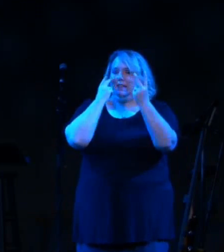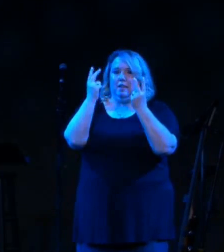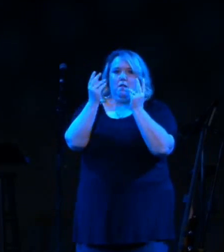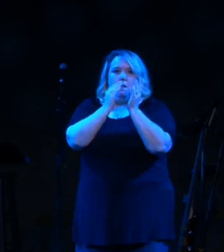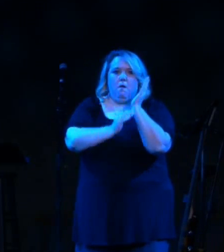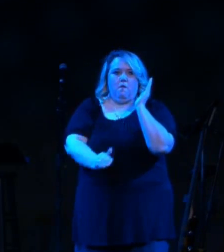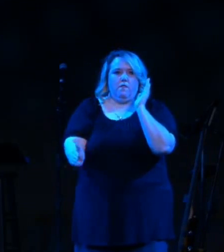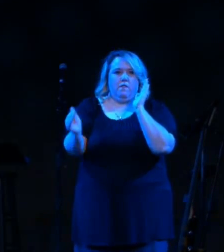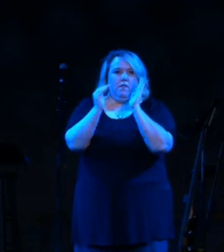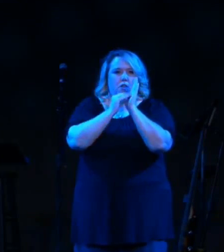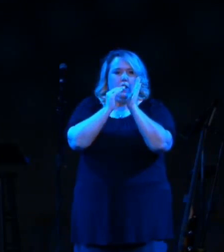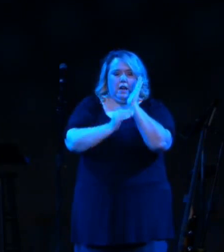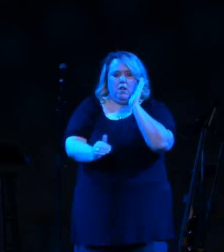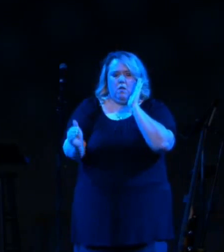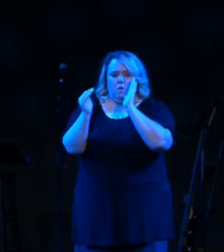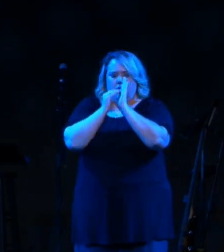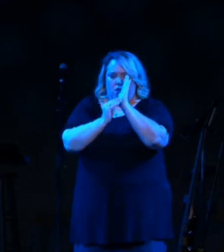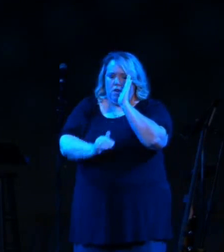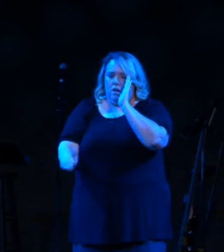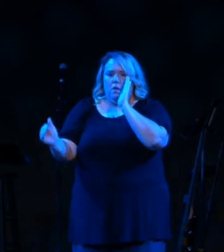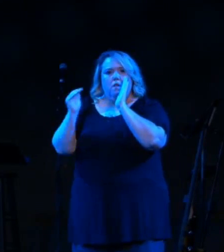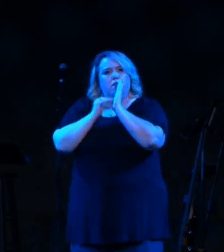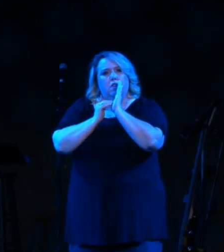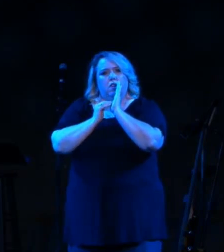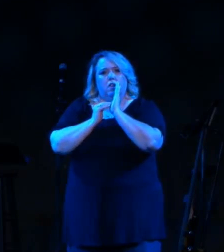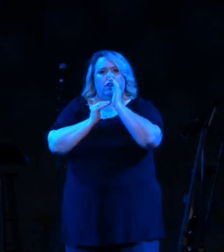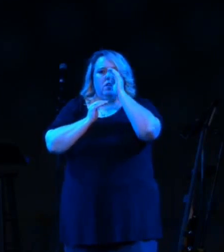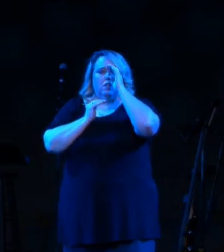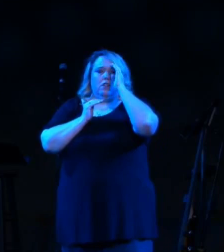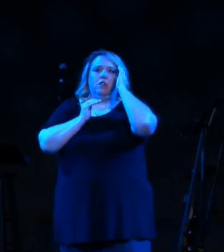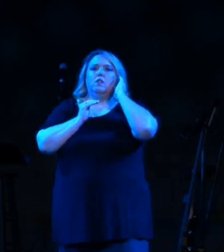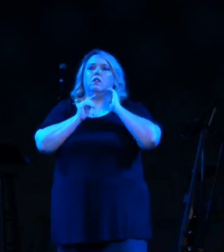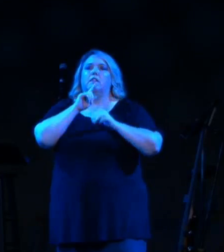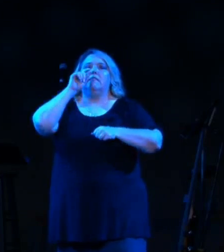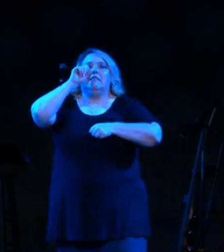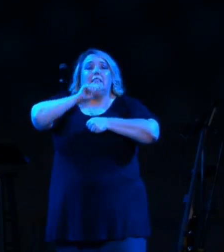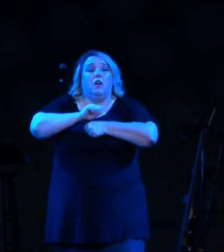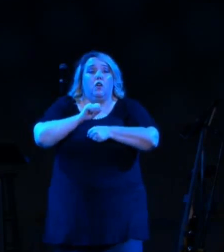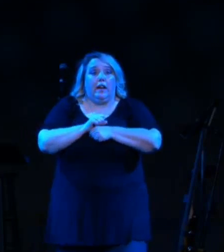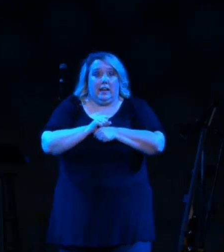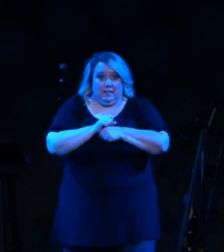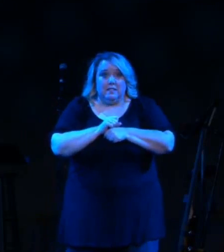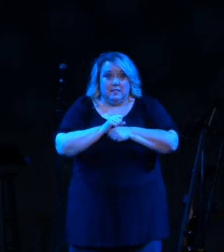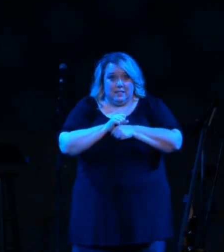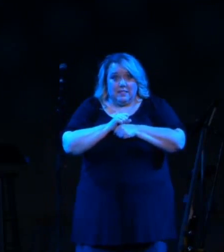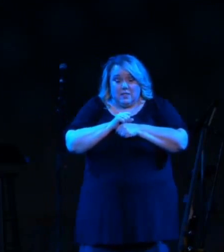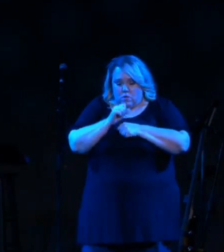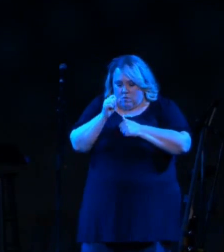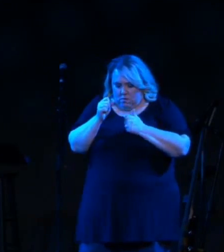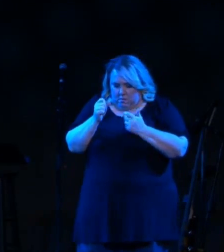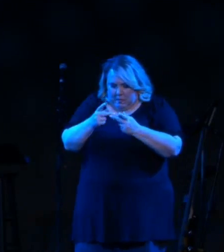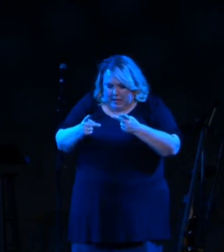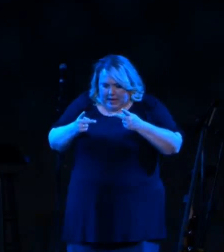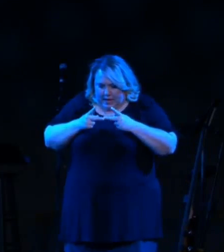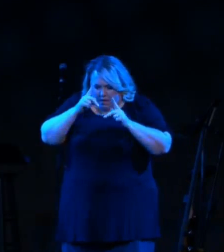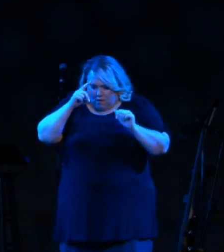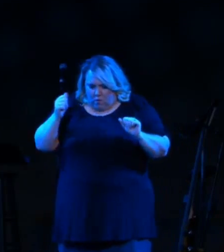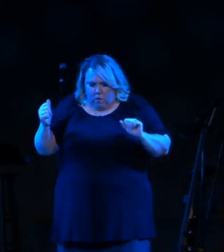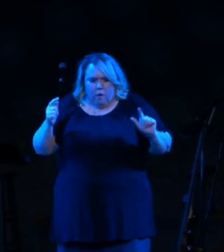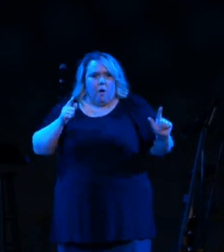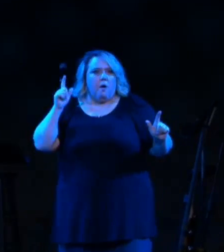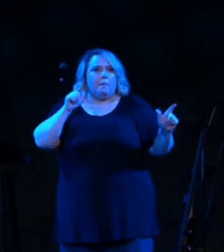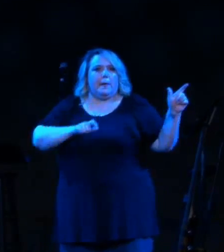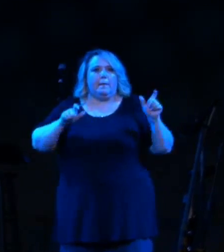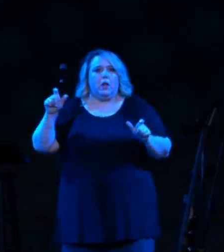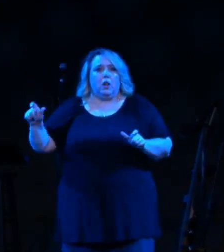over and over and over again that there is room for all. The story